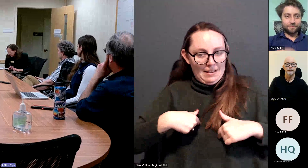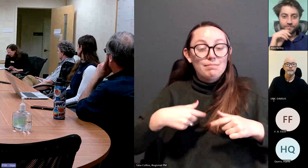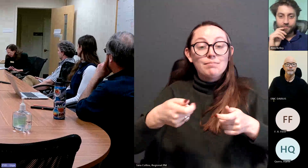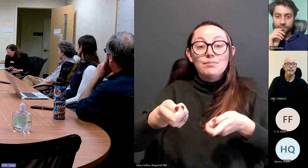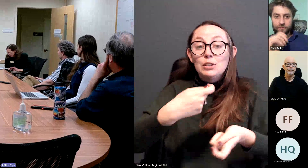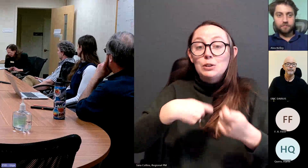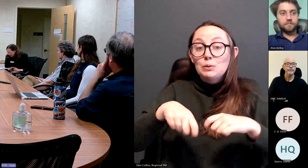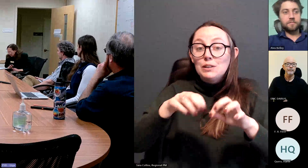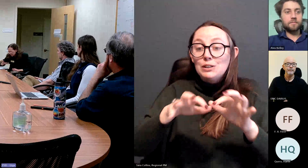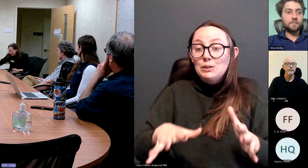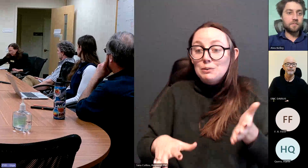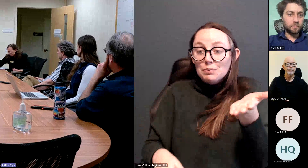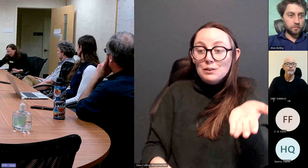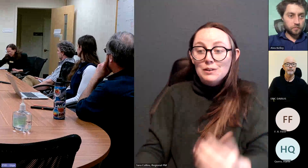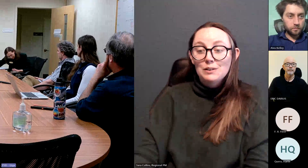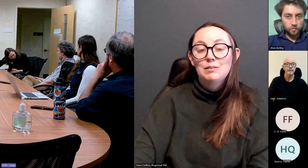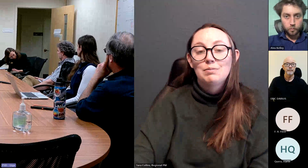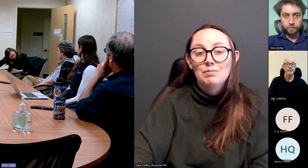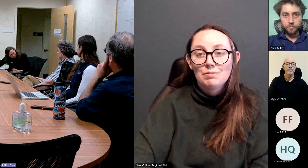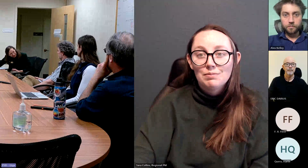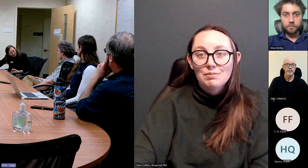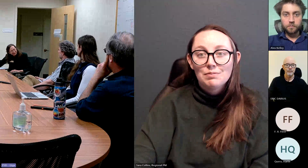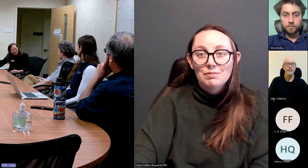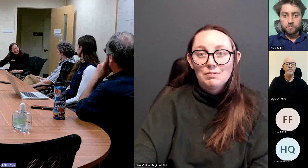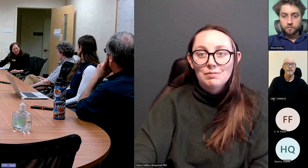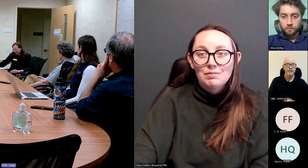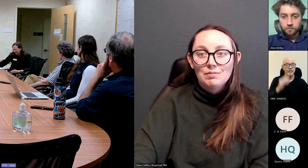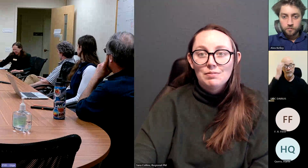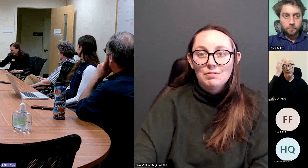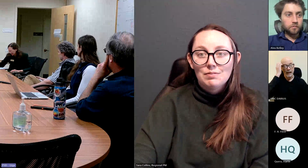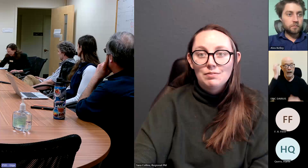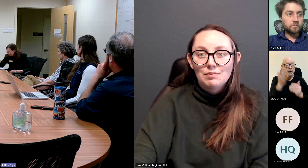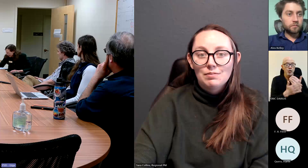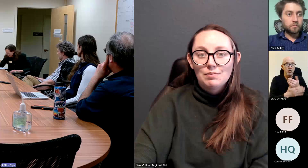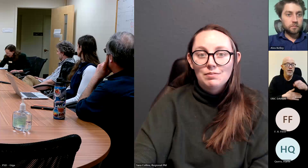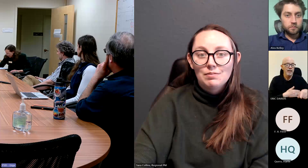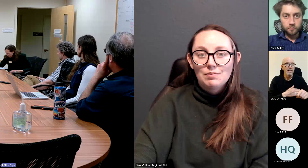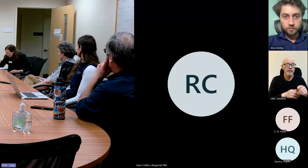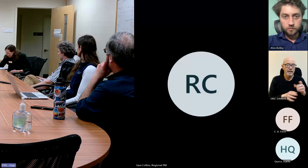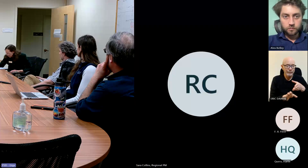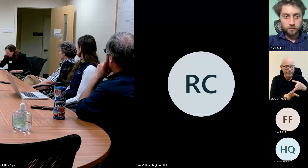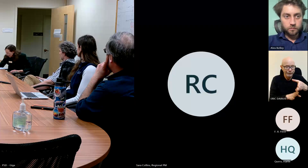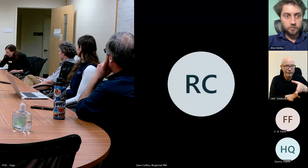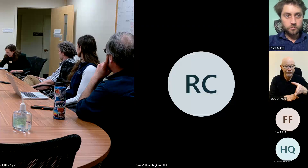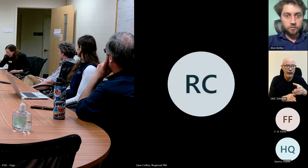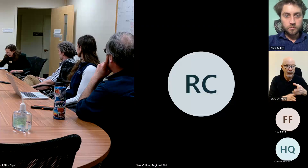of telecom, starting to make my way through your plan. Thank you for all that good knowledge.